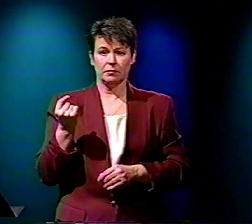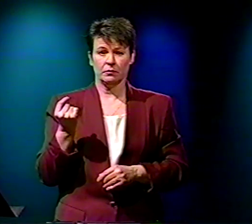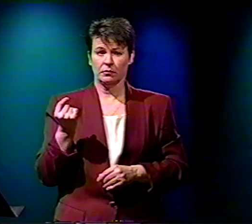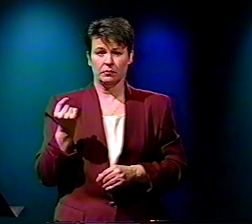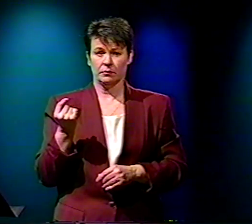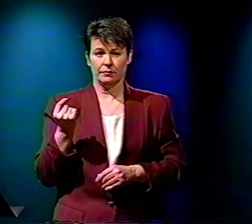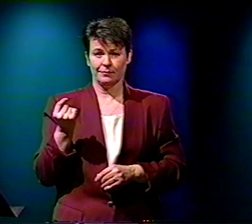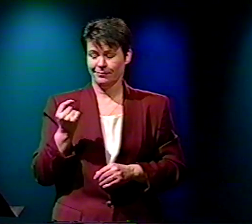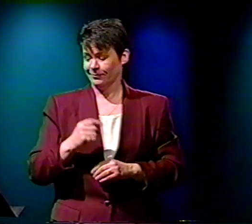always